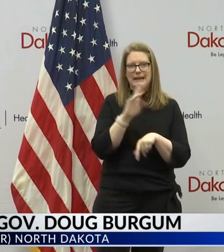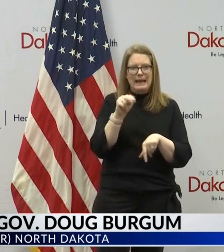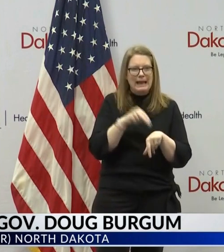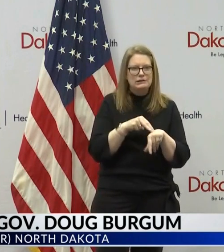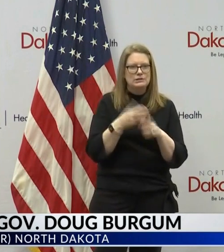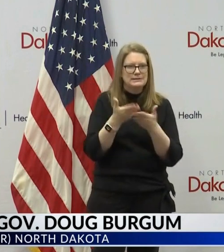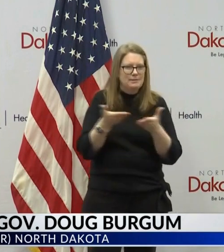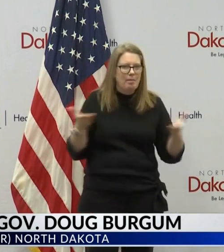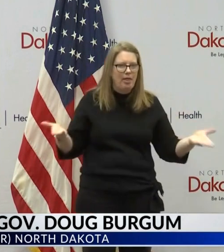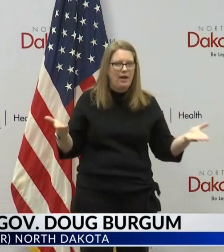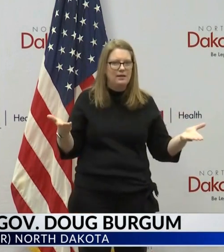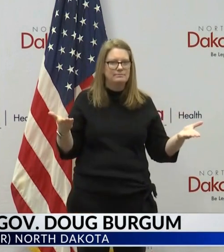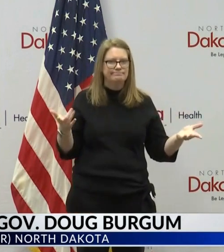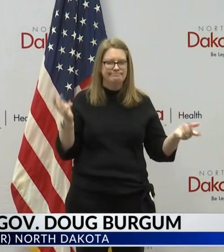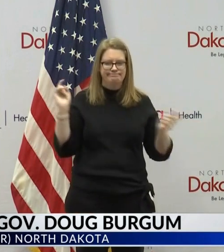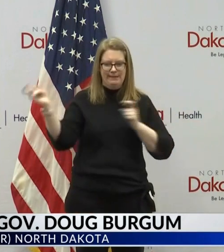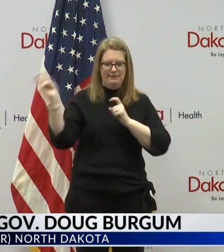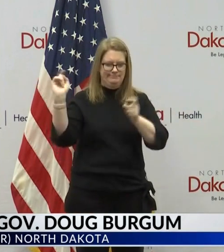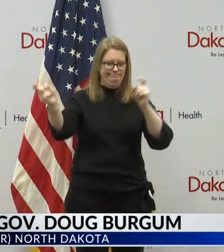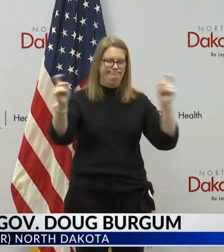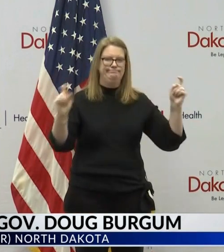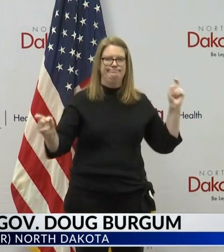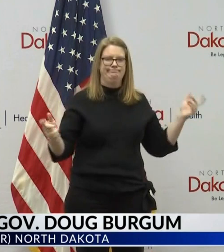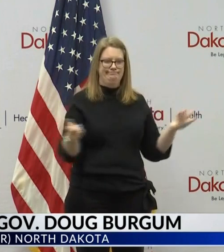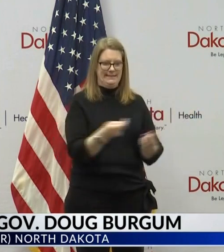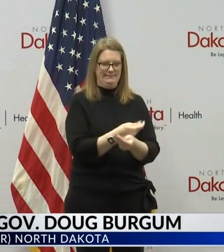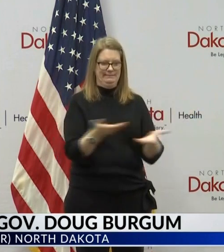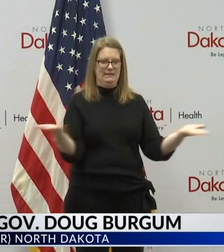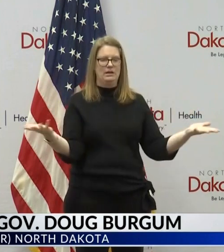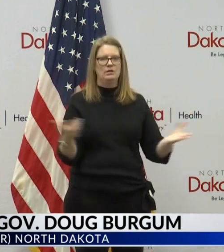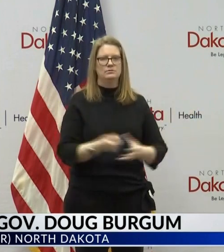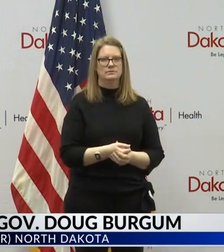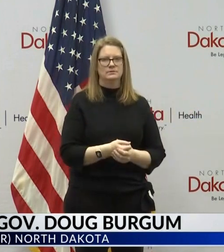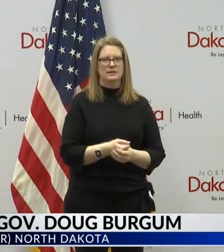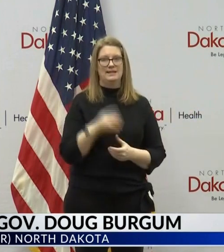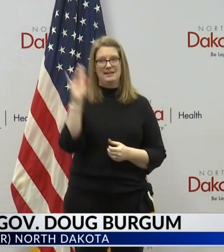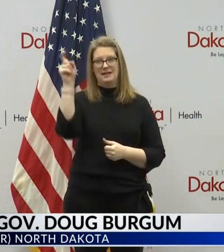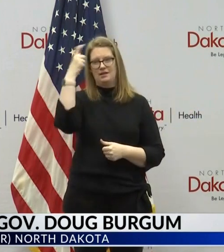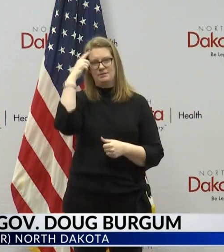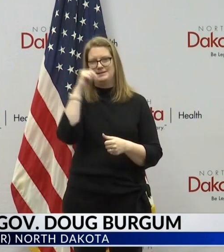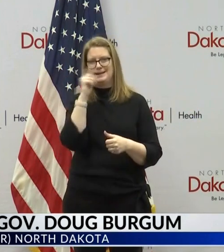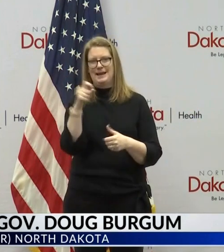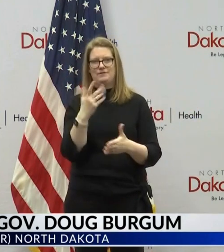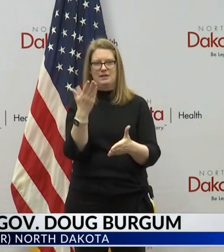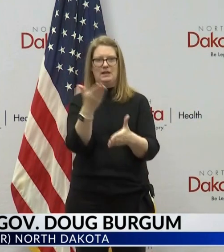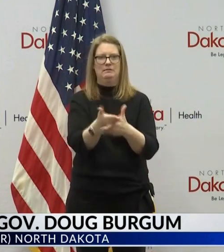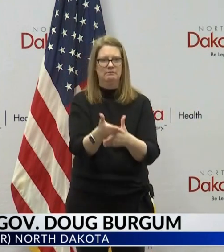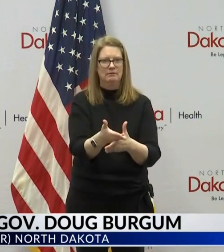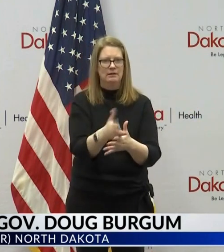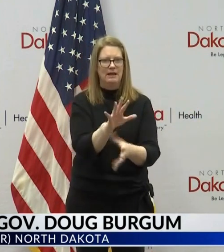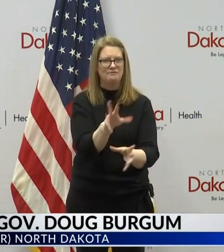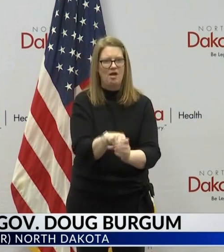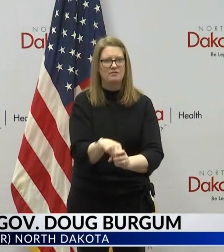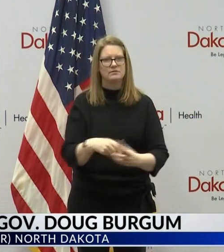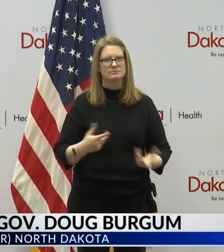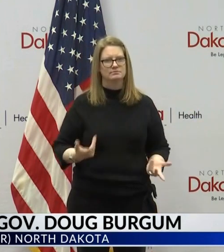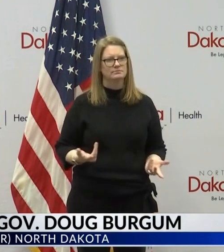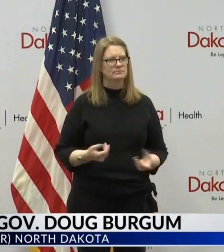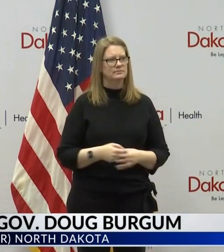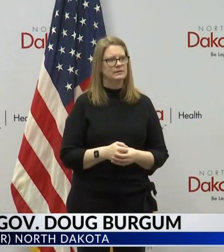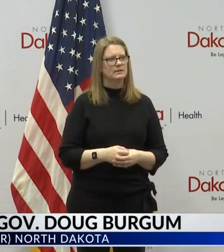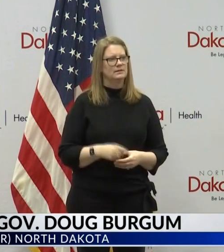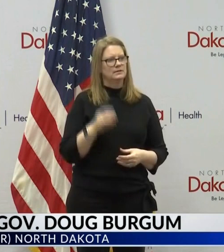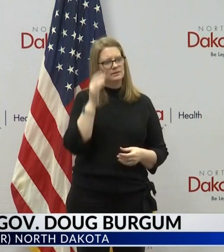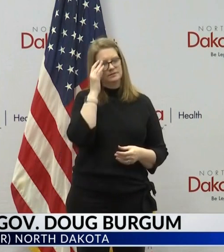with all these goods without, really the government having to get involved in any aspect of that thing. We